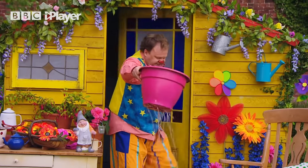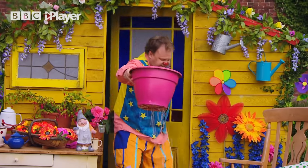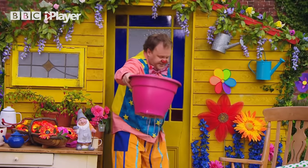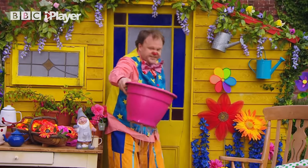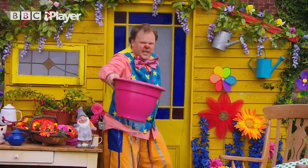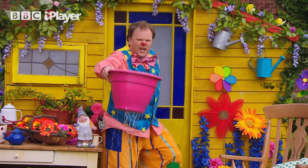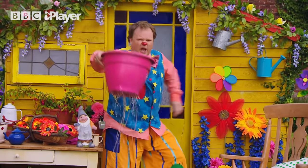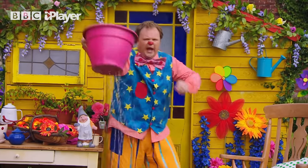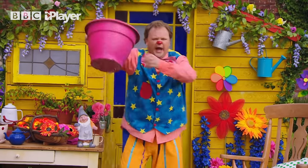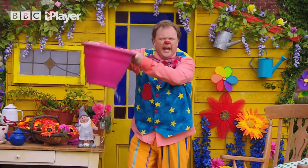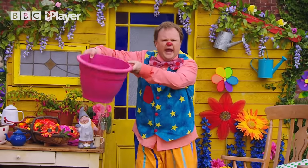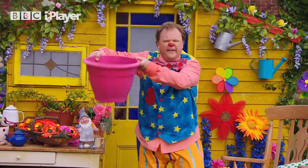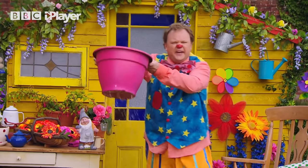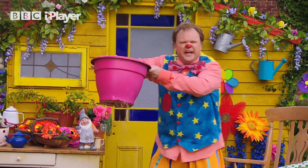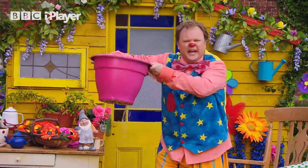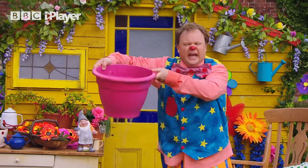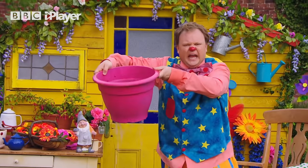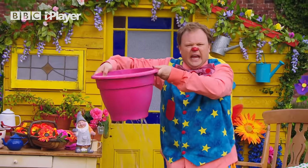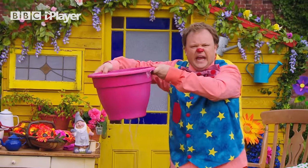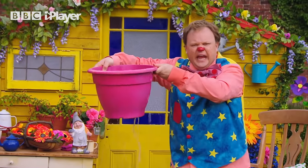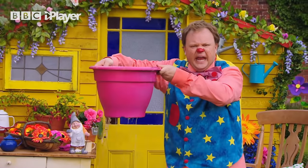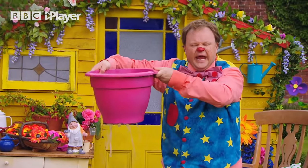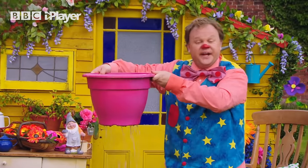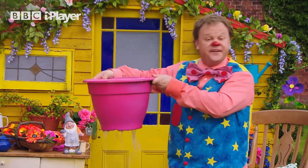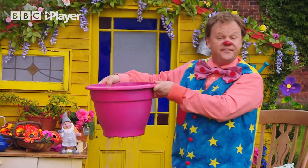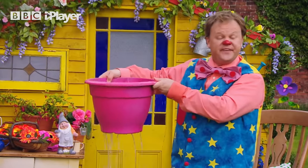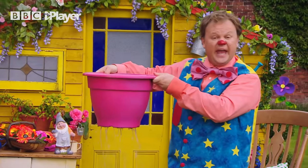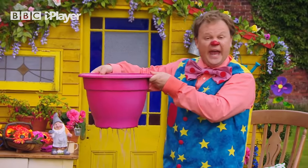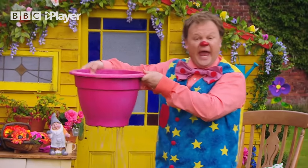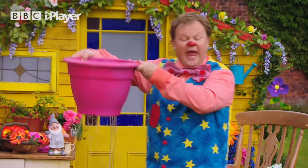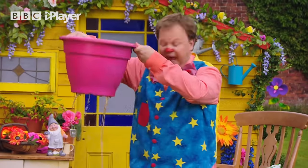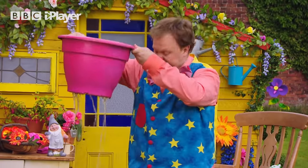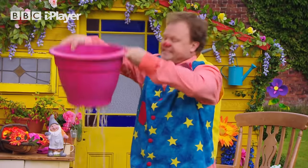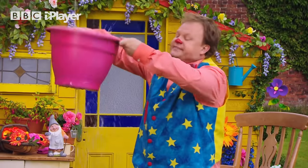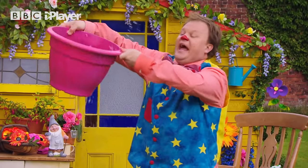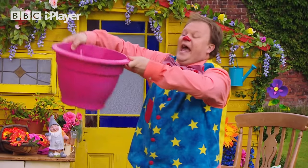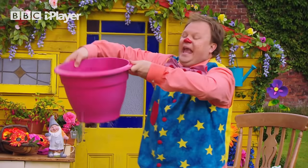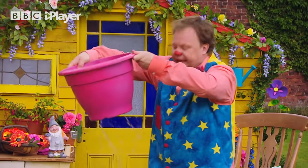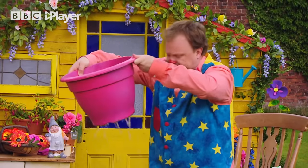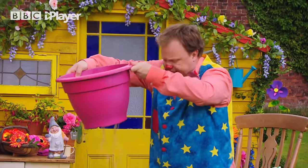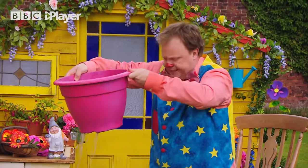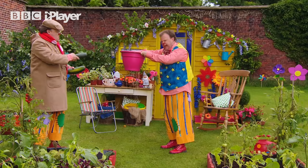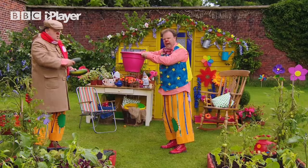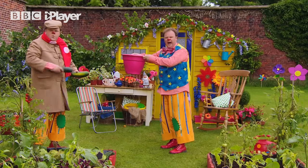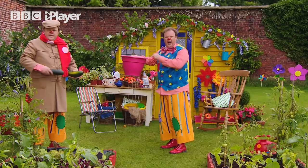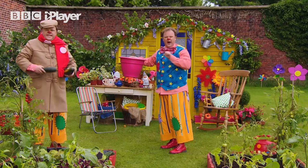oh dear mr tumble the transport has holes in the bottom too oh